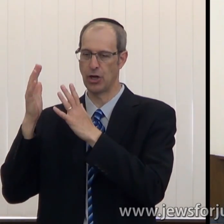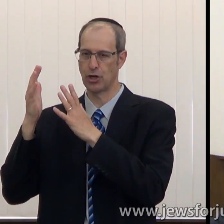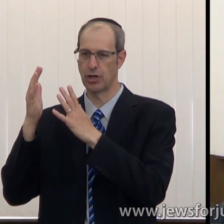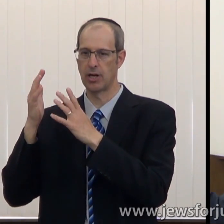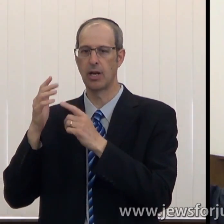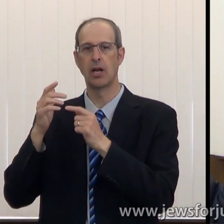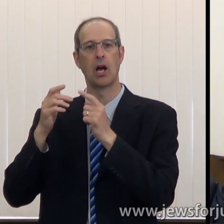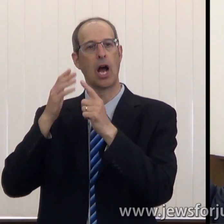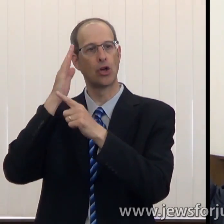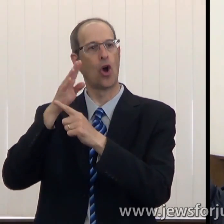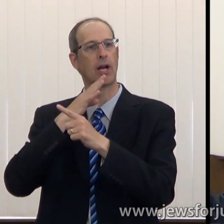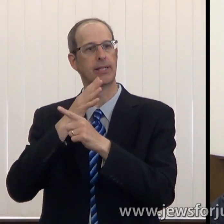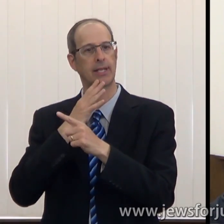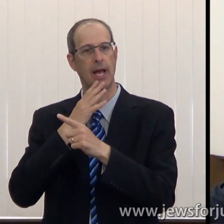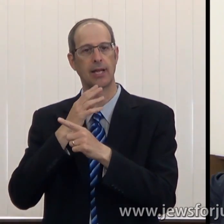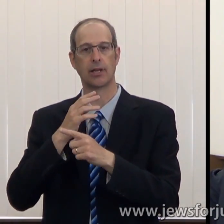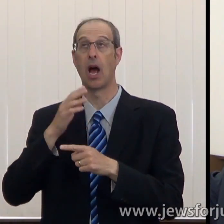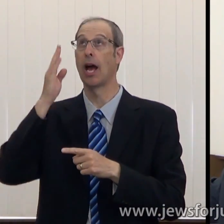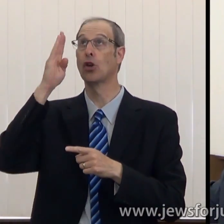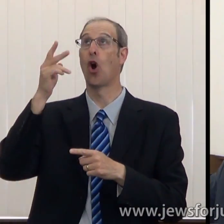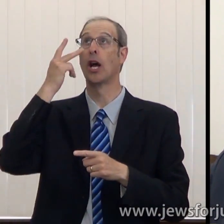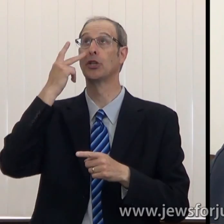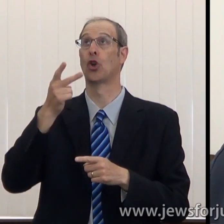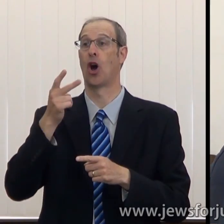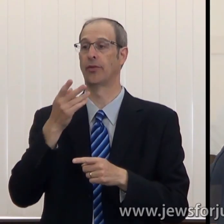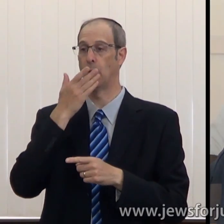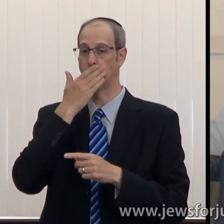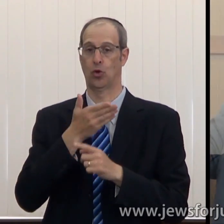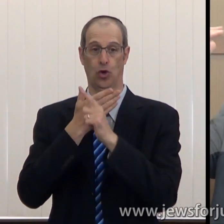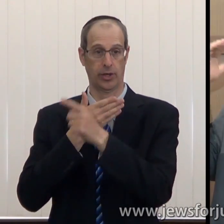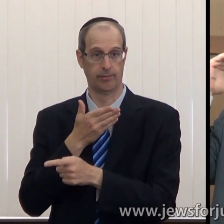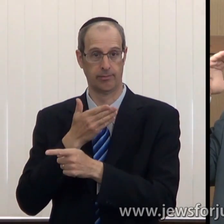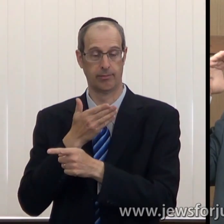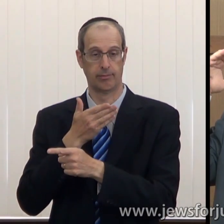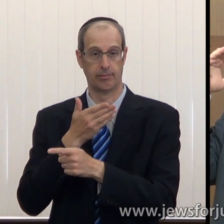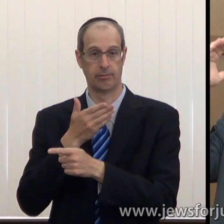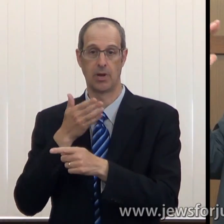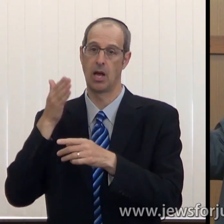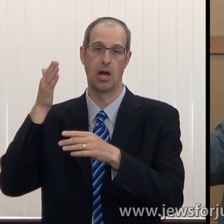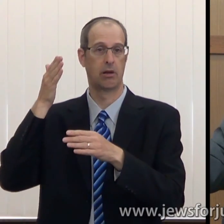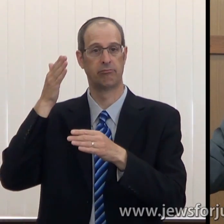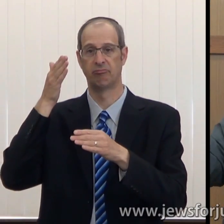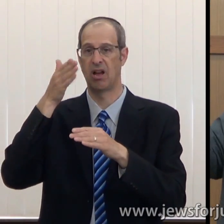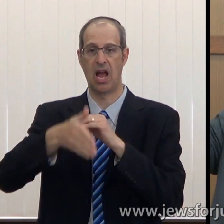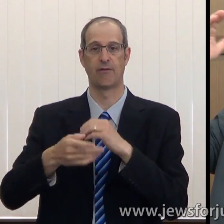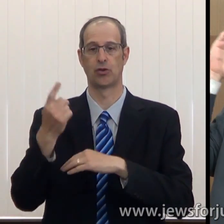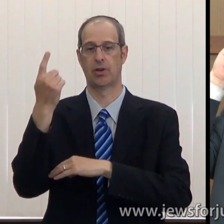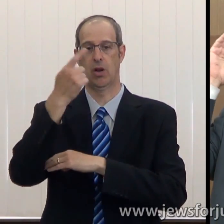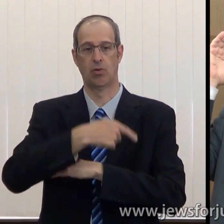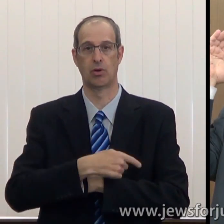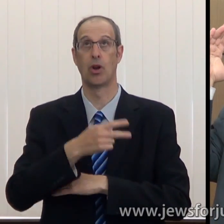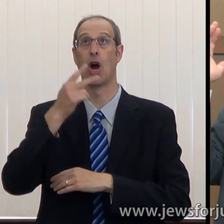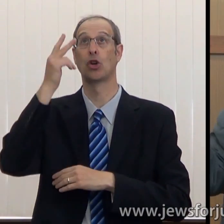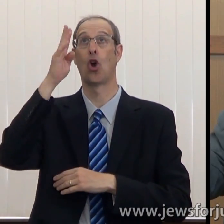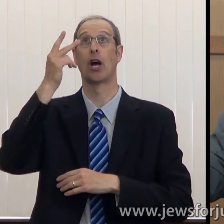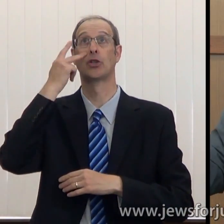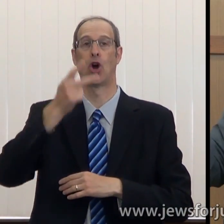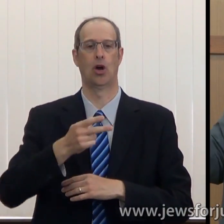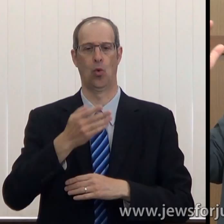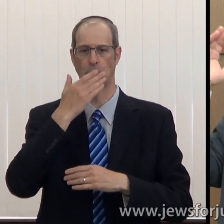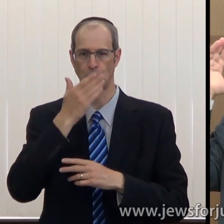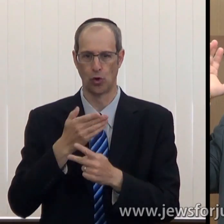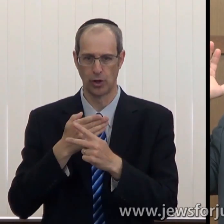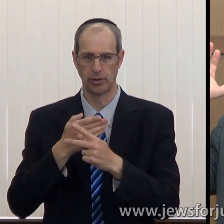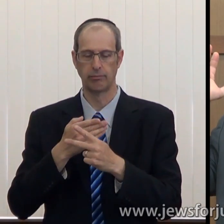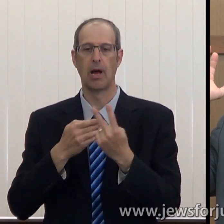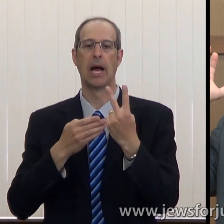say? "And God saw that it was good." After the first day, God saw that it was good.